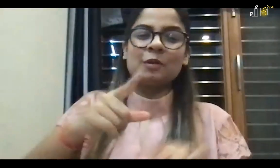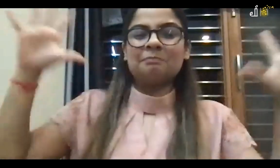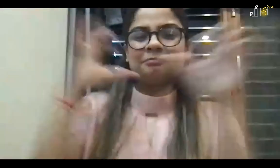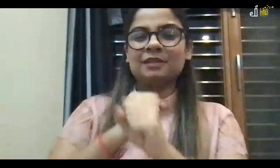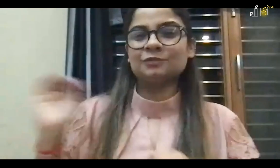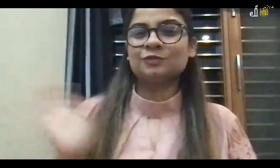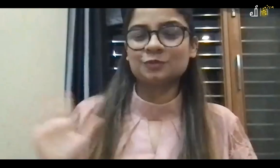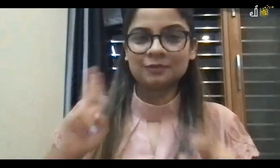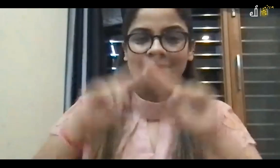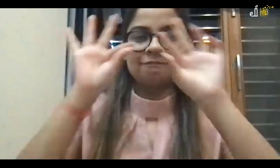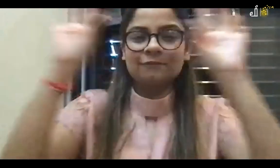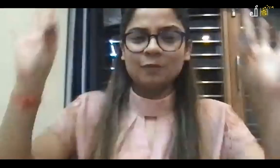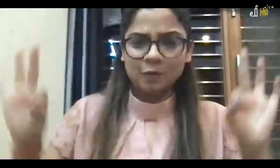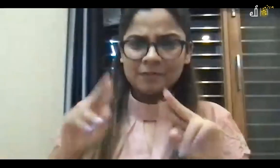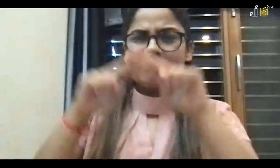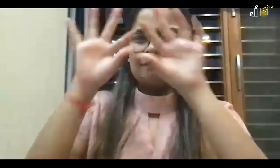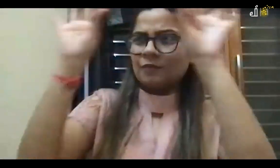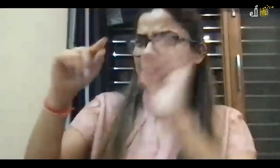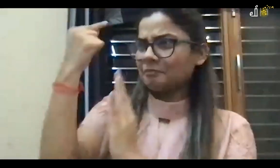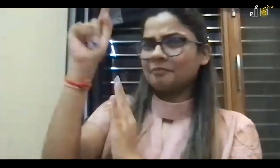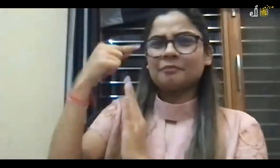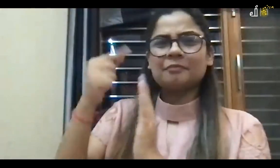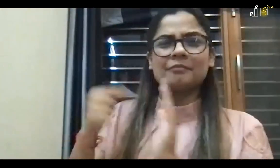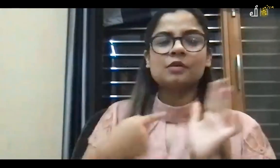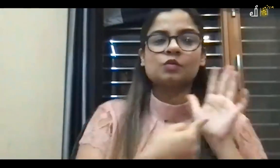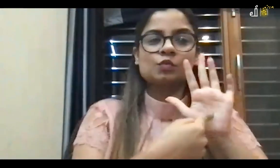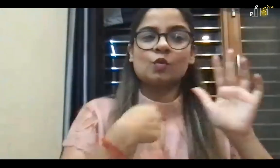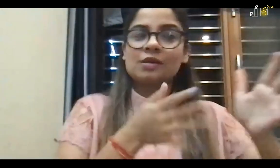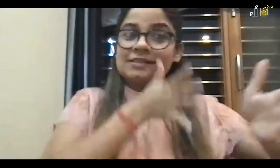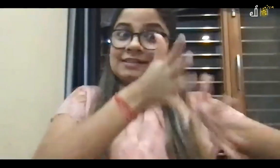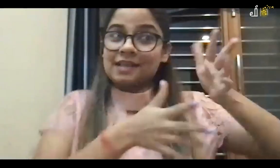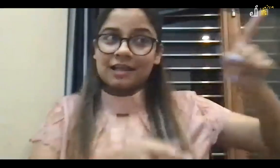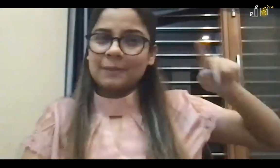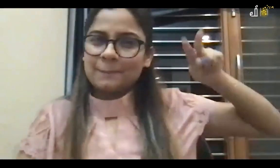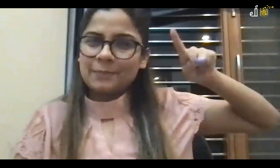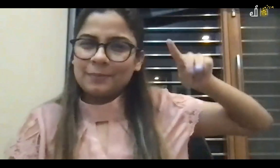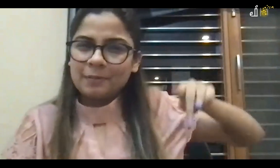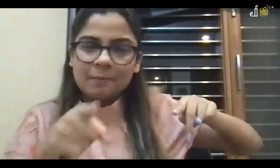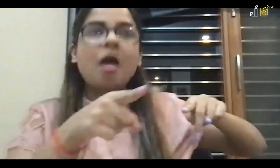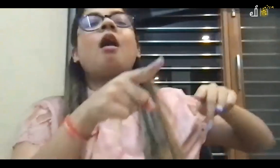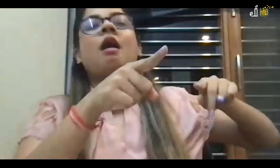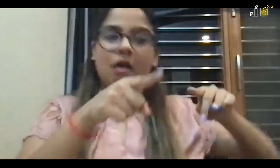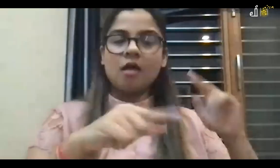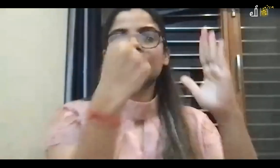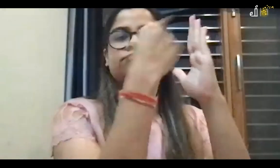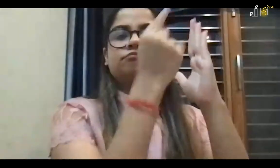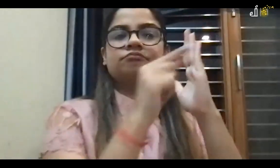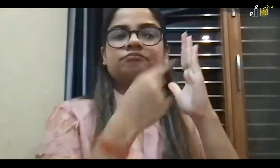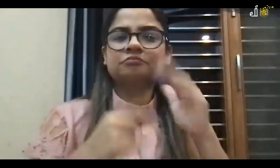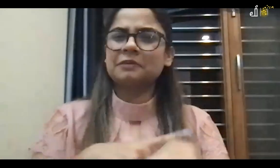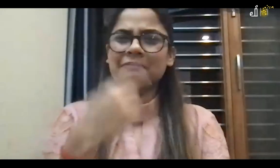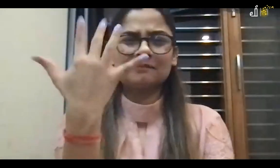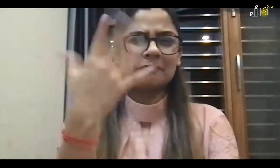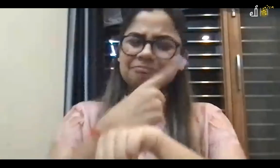your support, so it's very, very important that you fill out the feedback form. And I'll just show you